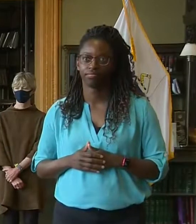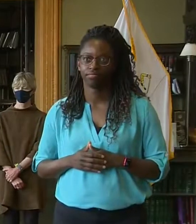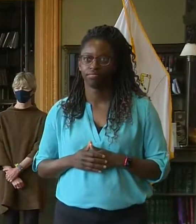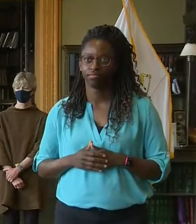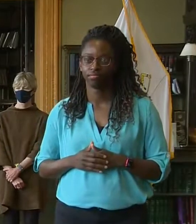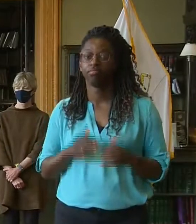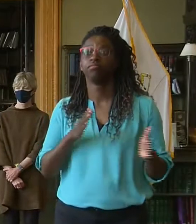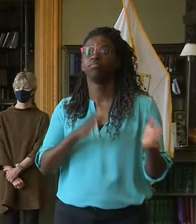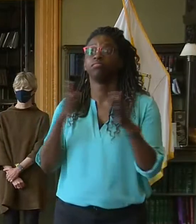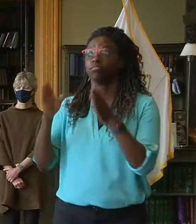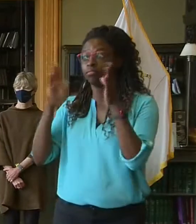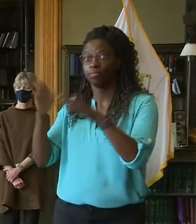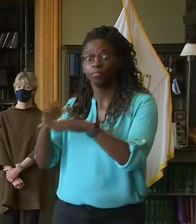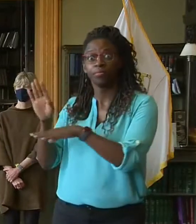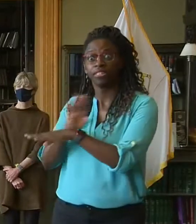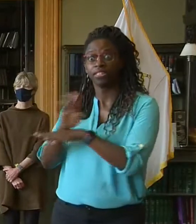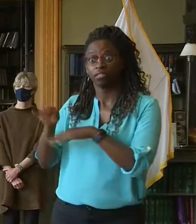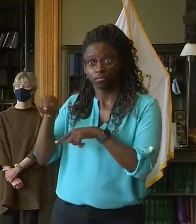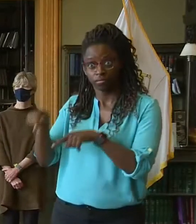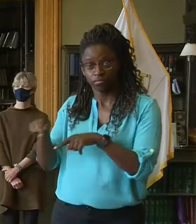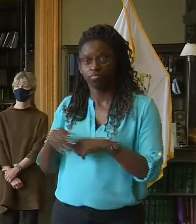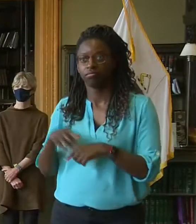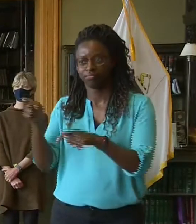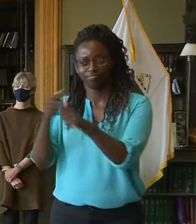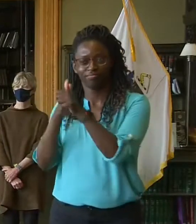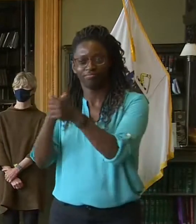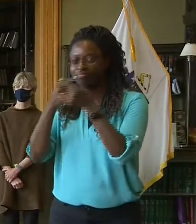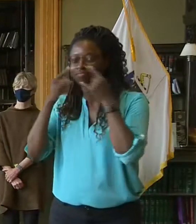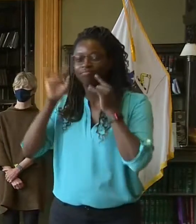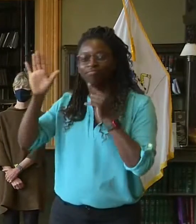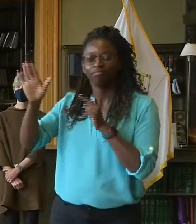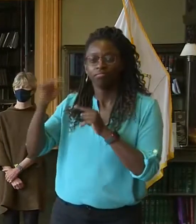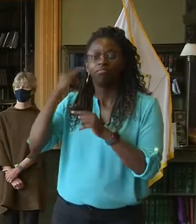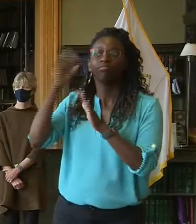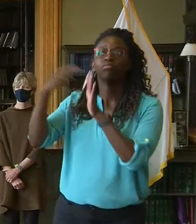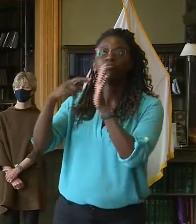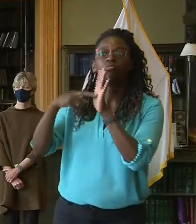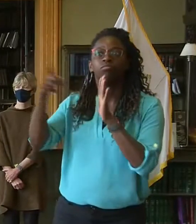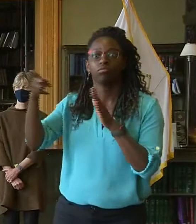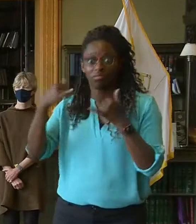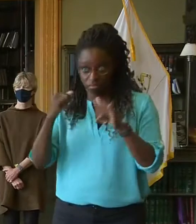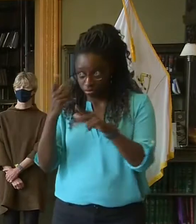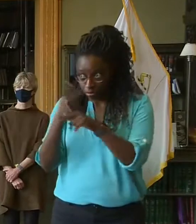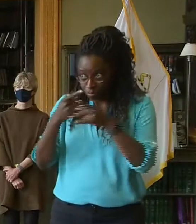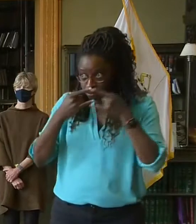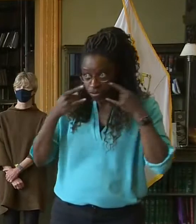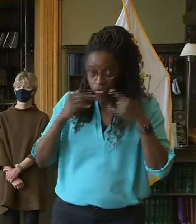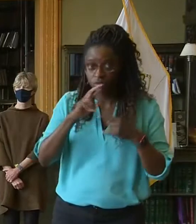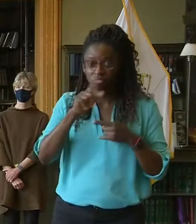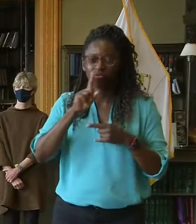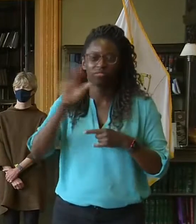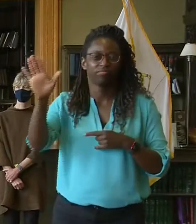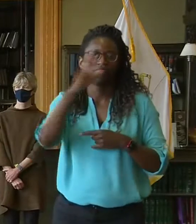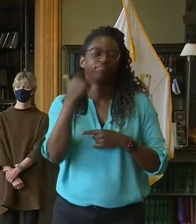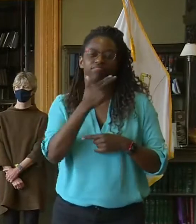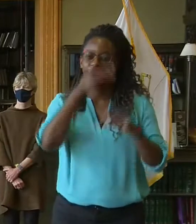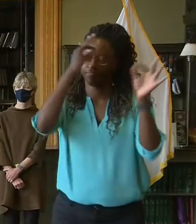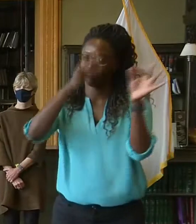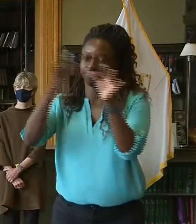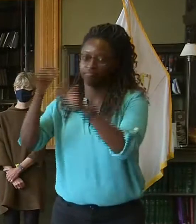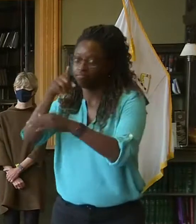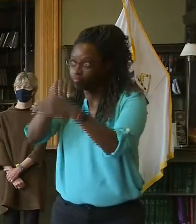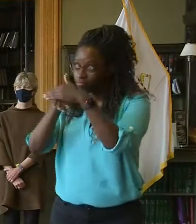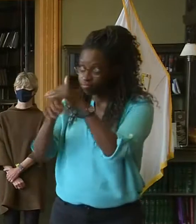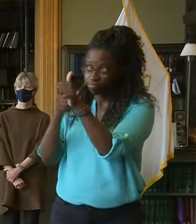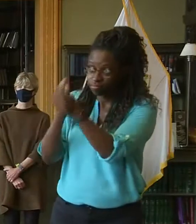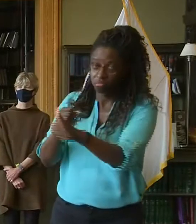ask everyone to be respectful and to follow their requirements. Also today, I'll sign an